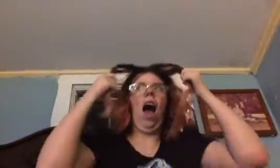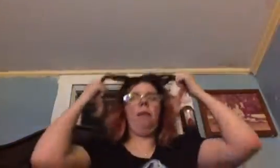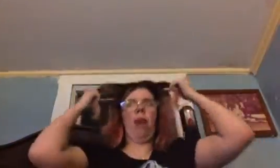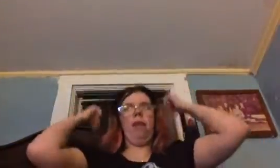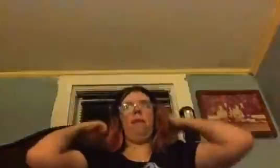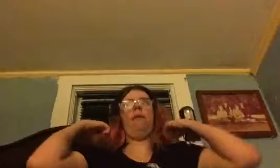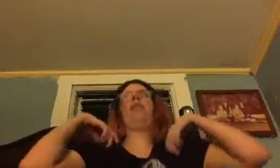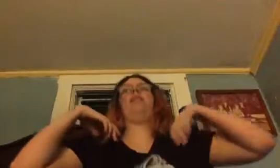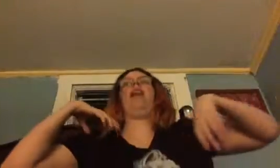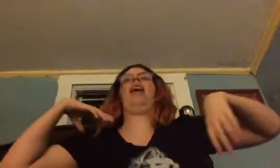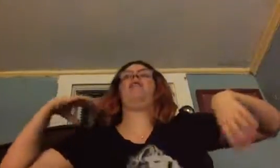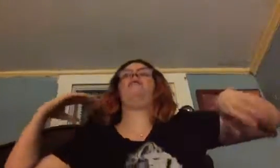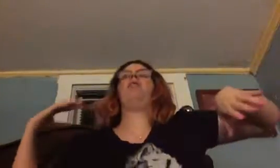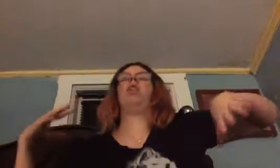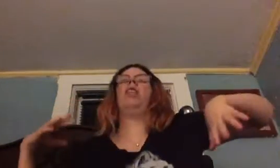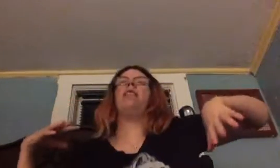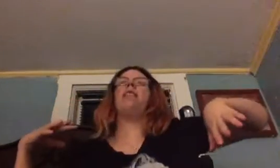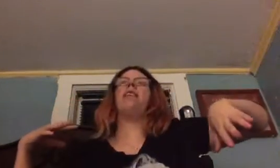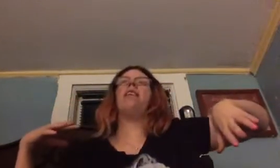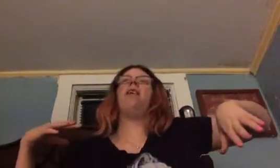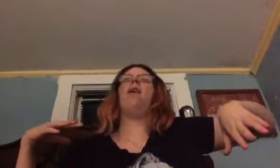I'm glad that Raven still has visions.